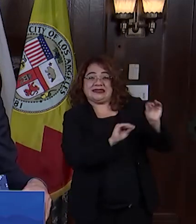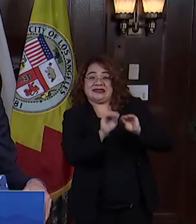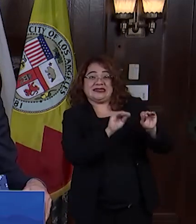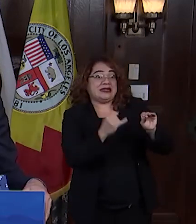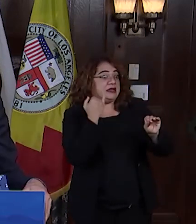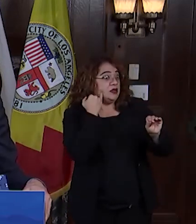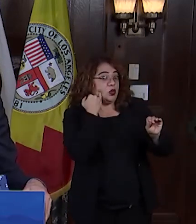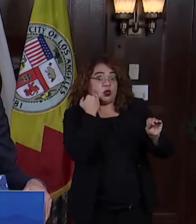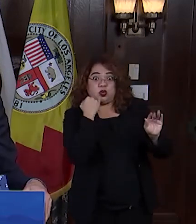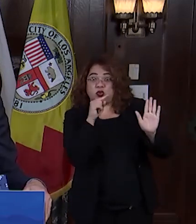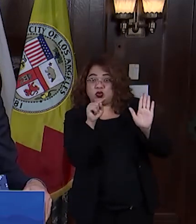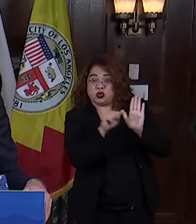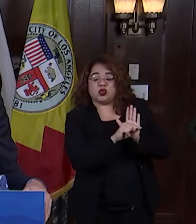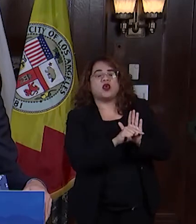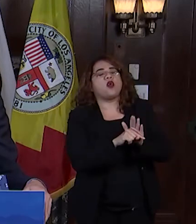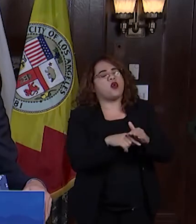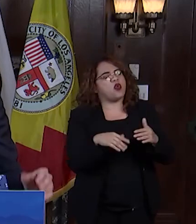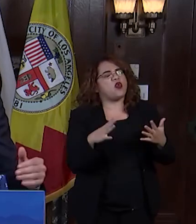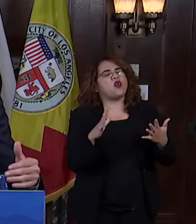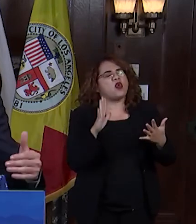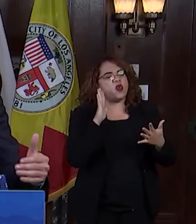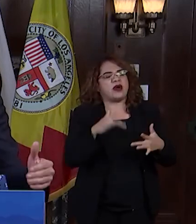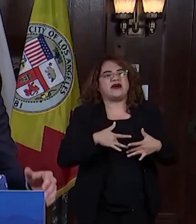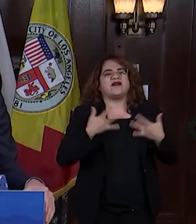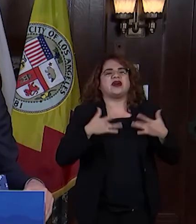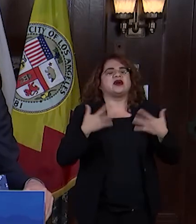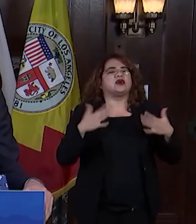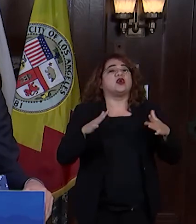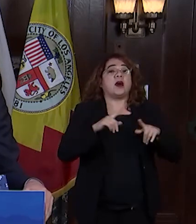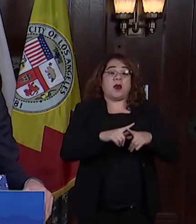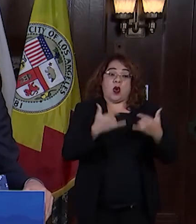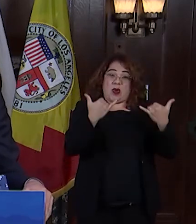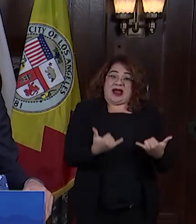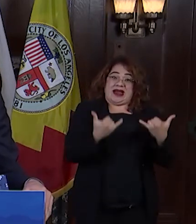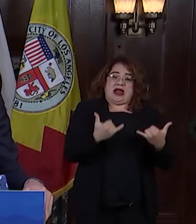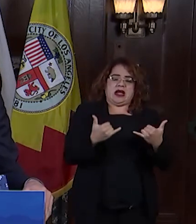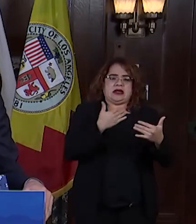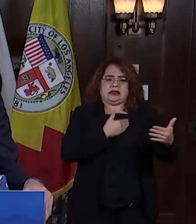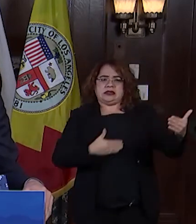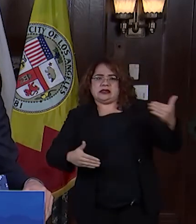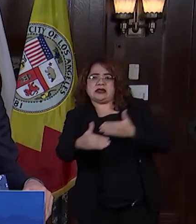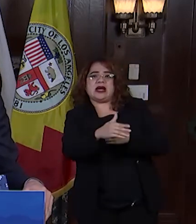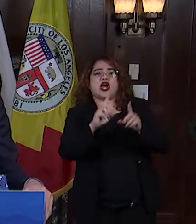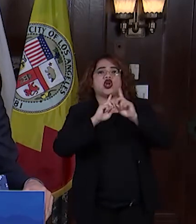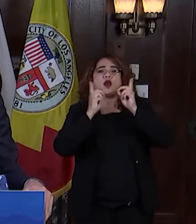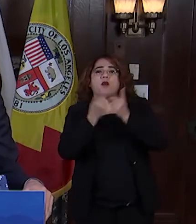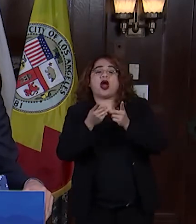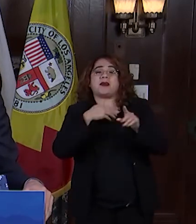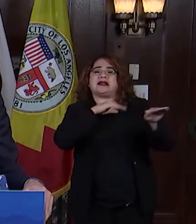we're working 24/7 on that. We feel like we are ahead of the curve on asking departments to step forward with those